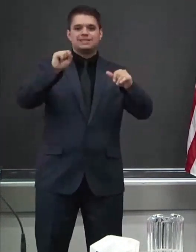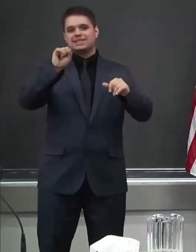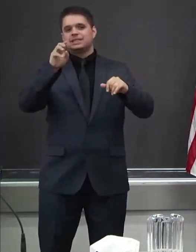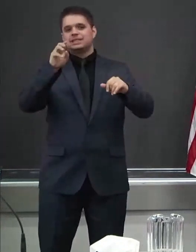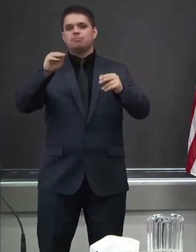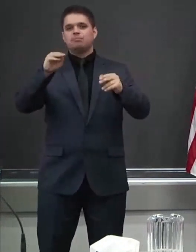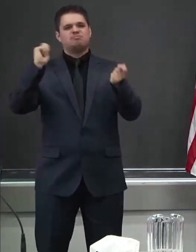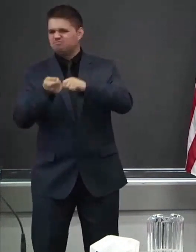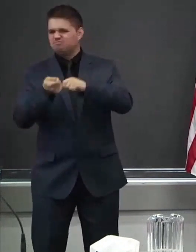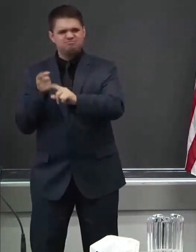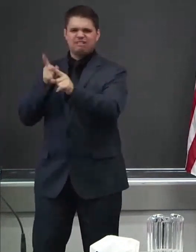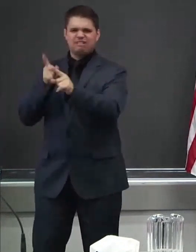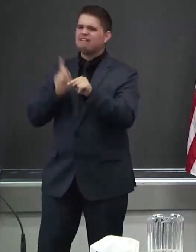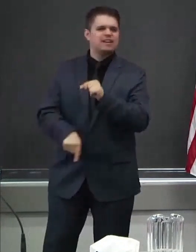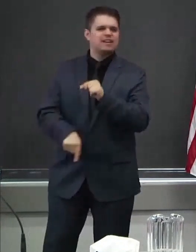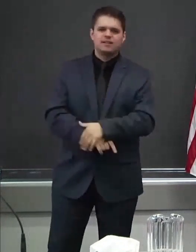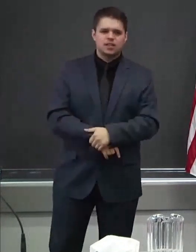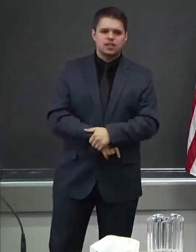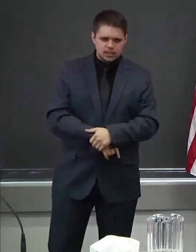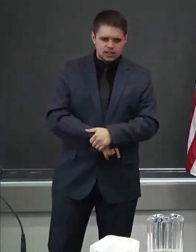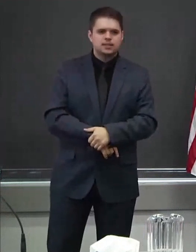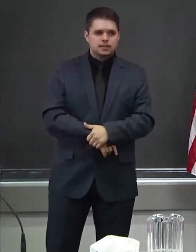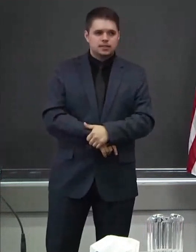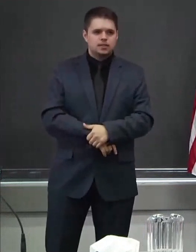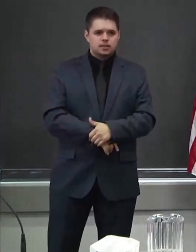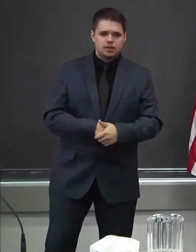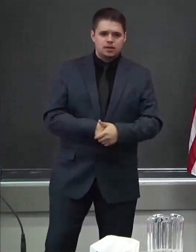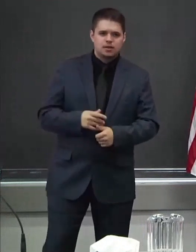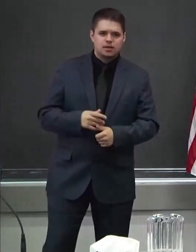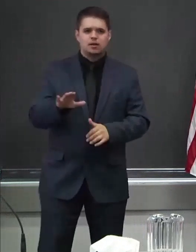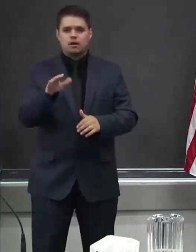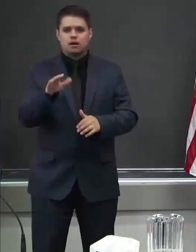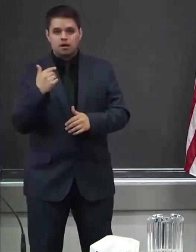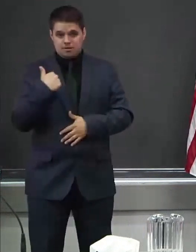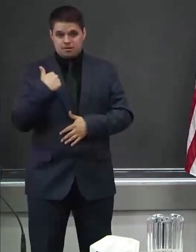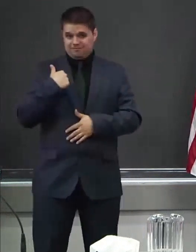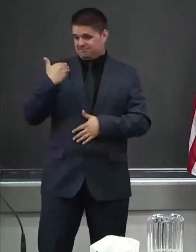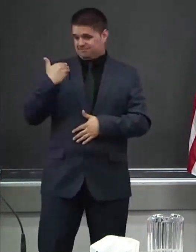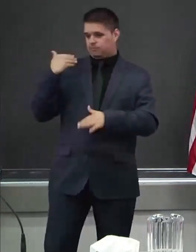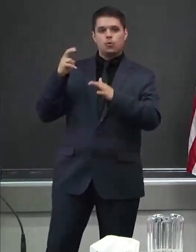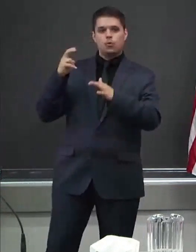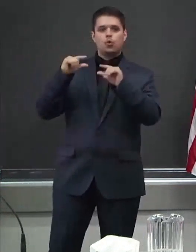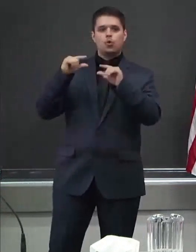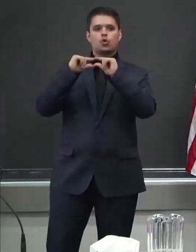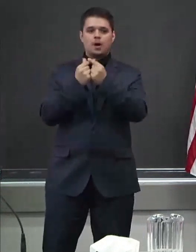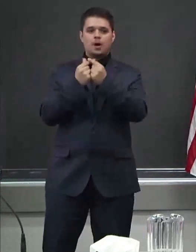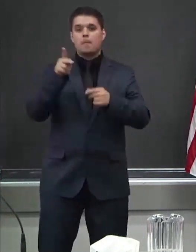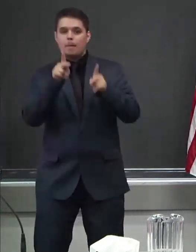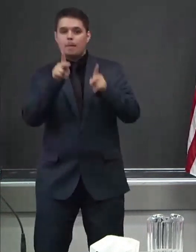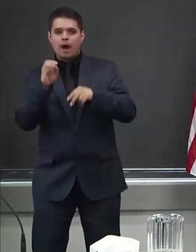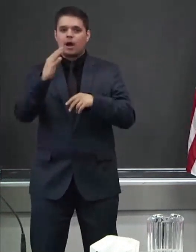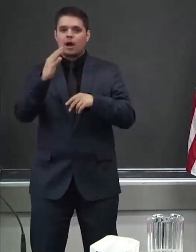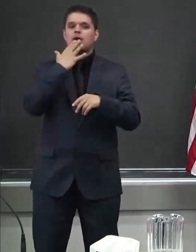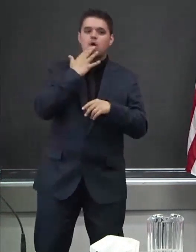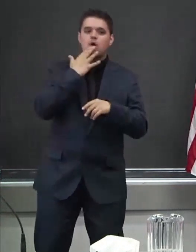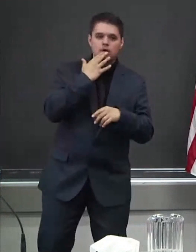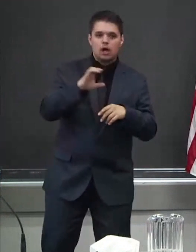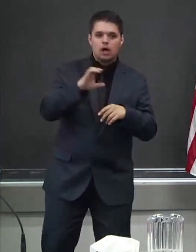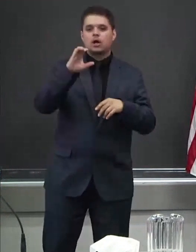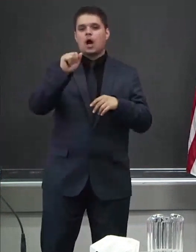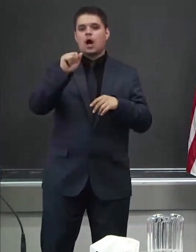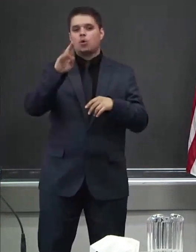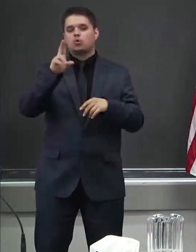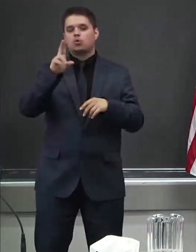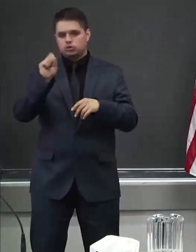several very thoughtful proposals for reform issued by the legislature's People of Color Caucus this week. I